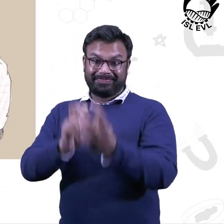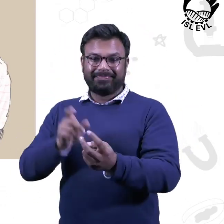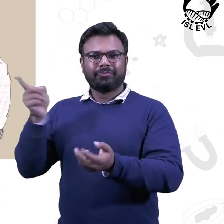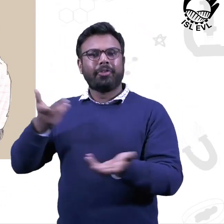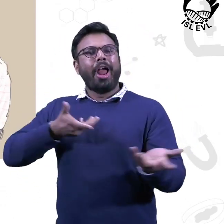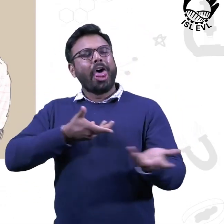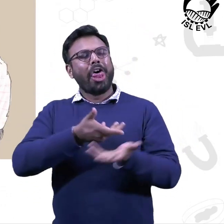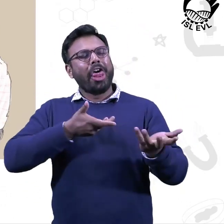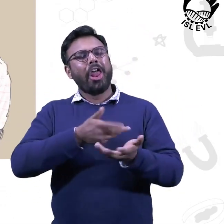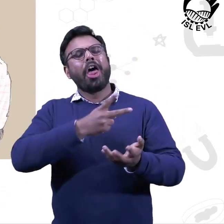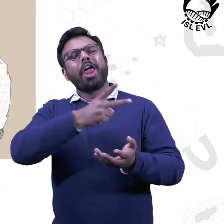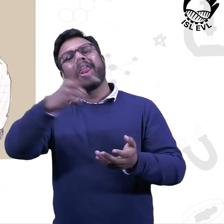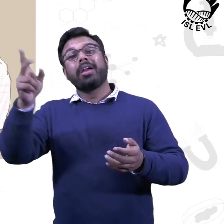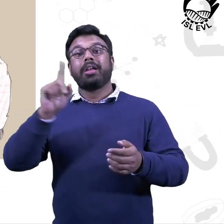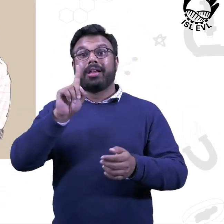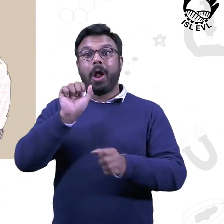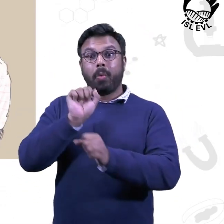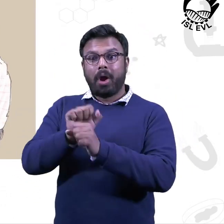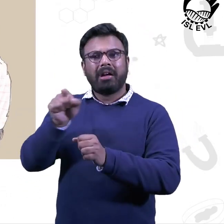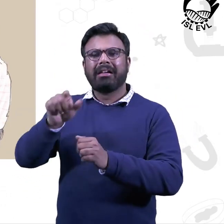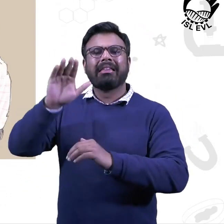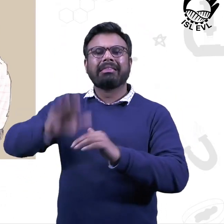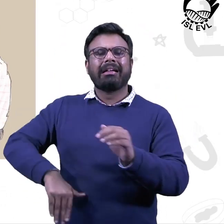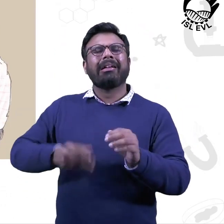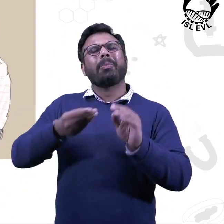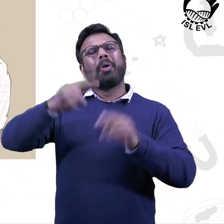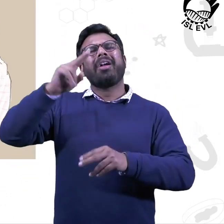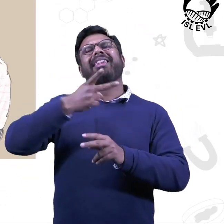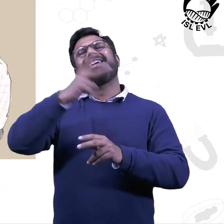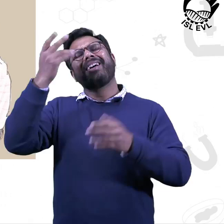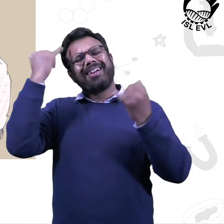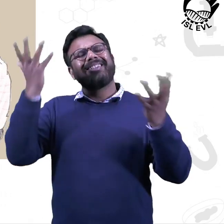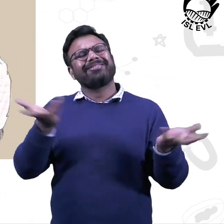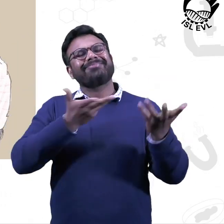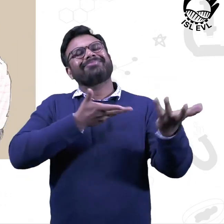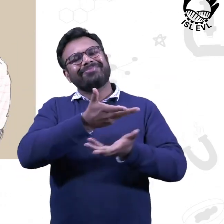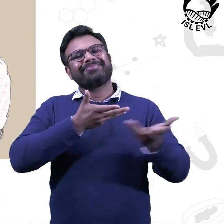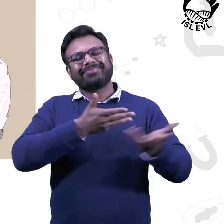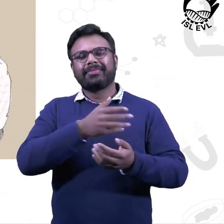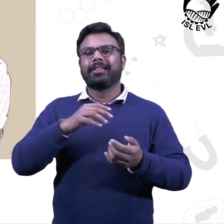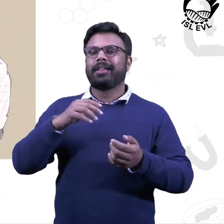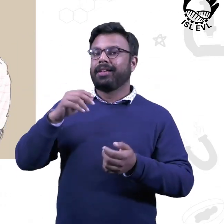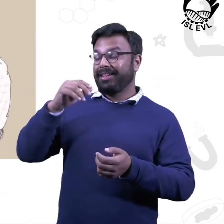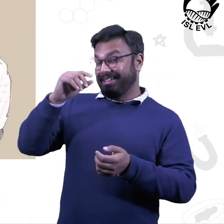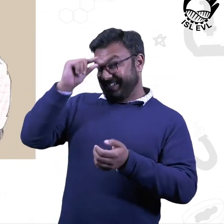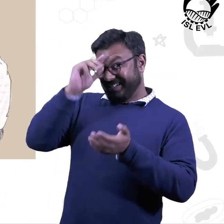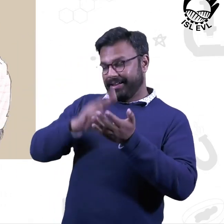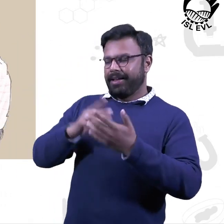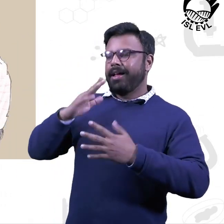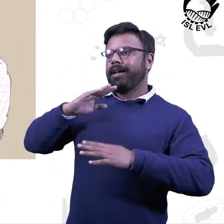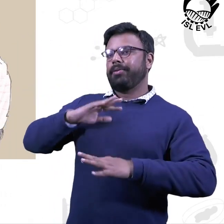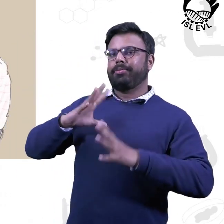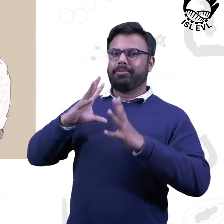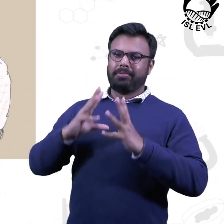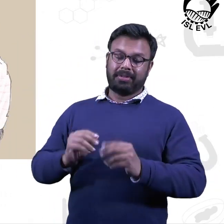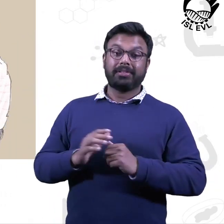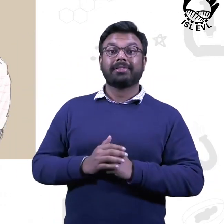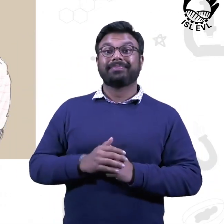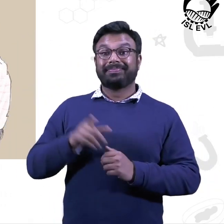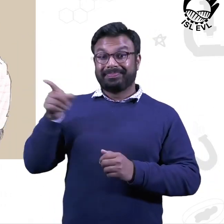eat something, talk about things other than work. And these outings and these conversations helped Dr. Manjula